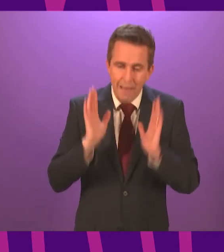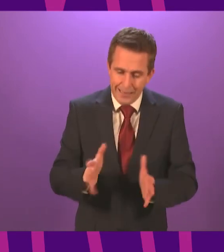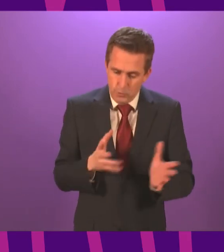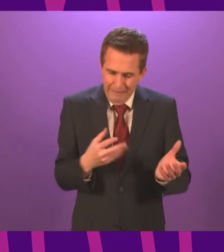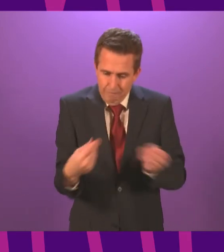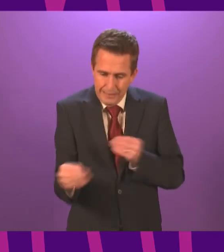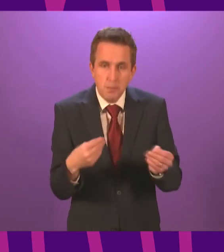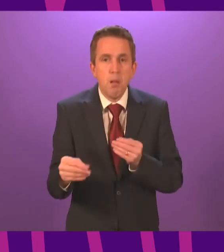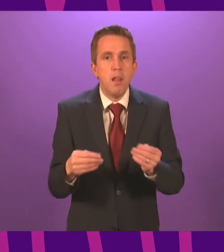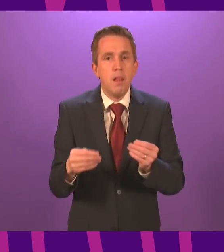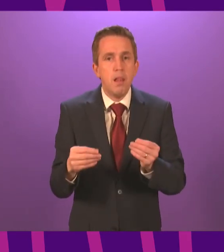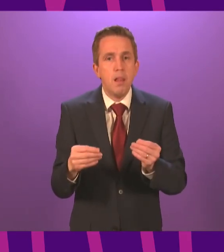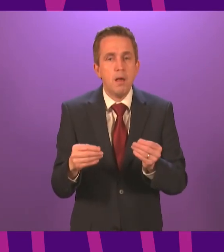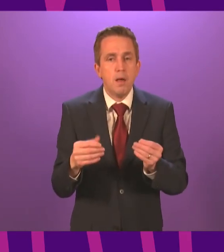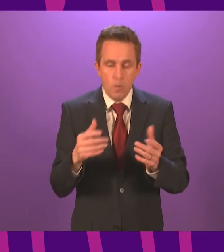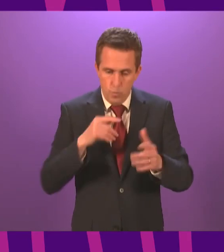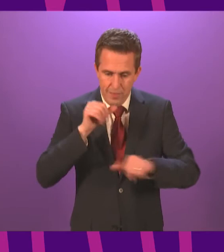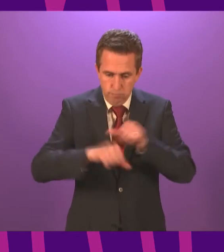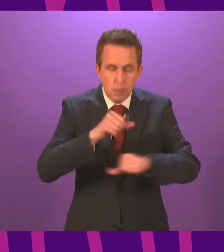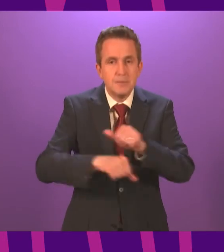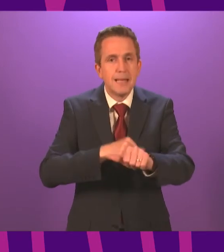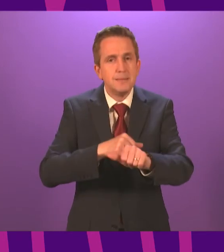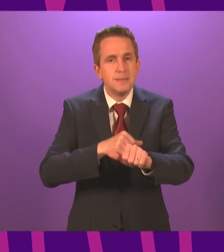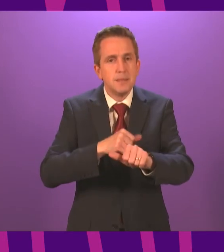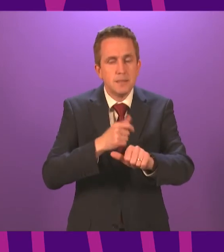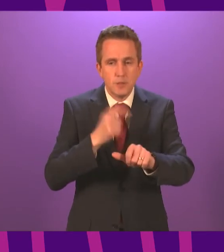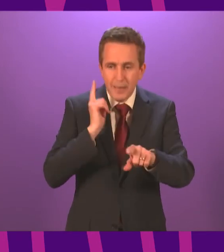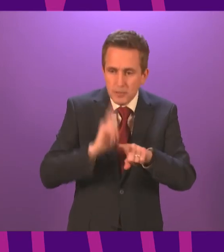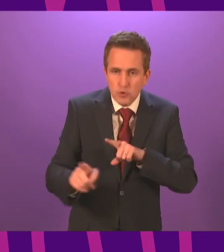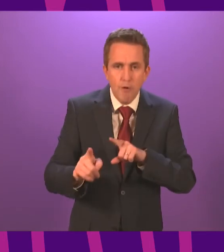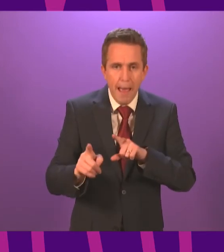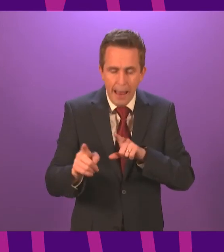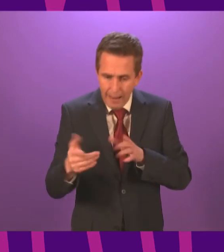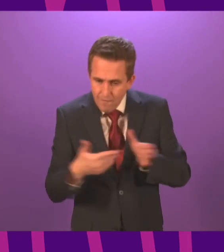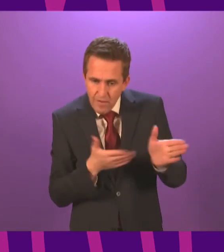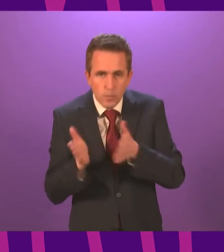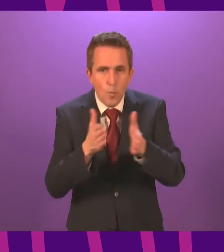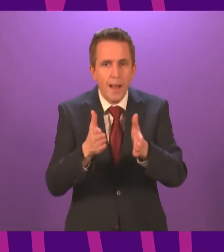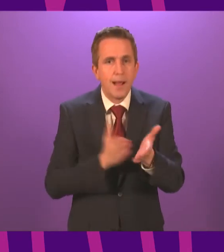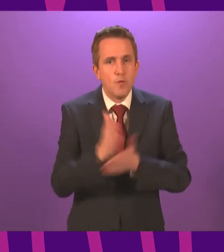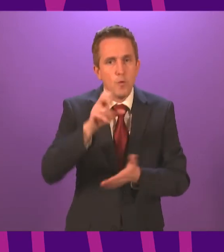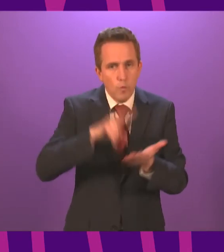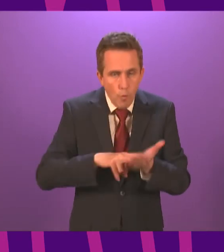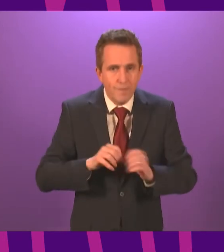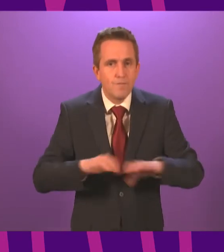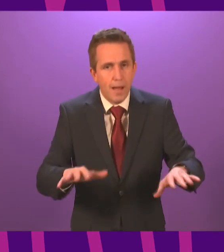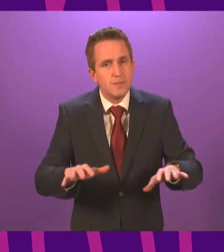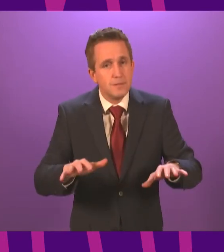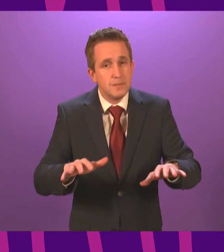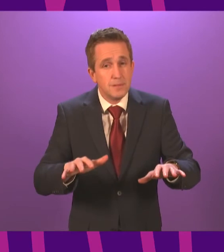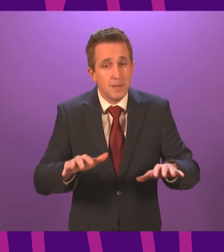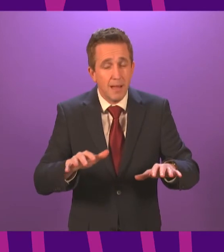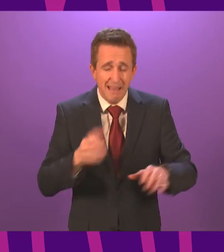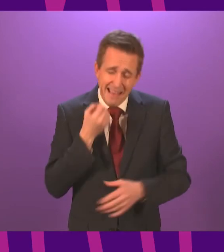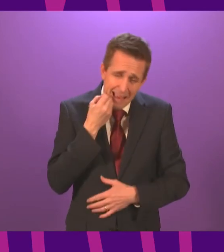order to try our very best to manage what are very challenging circumstances which we all face on